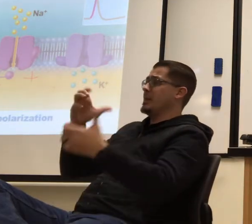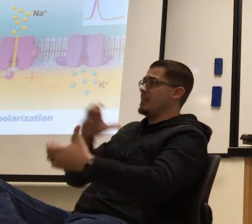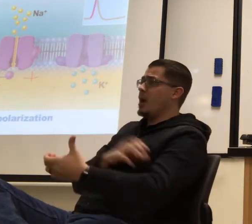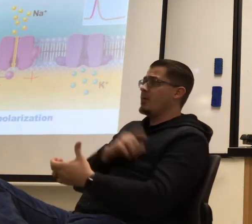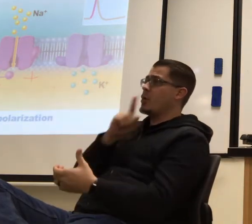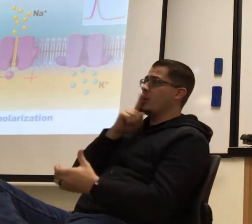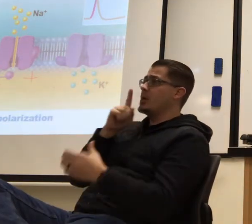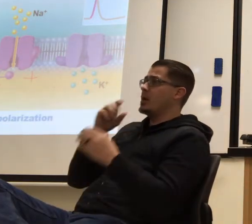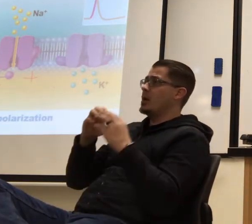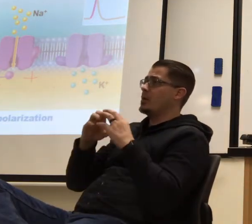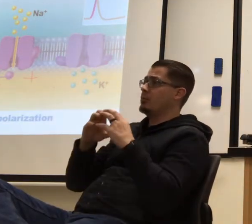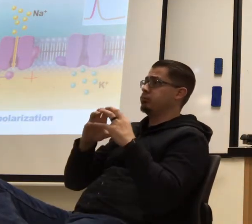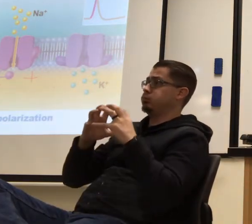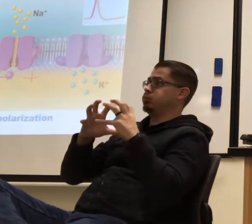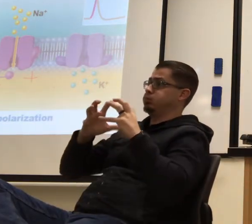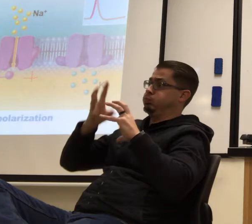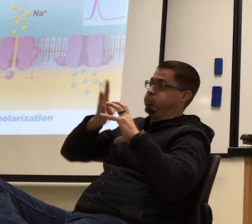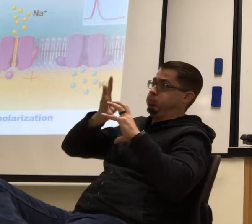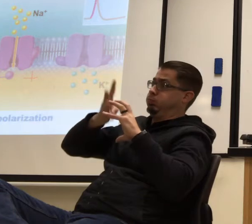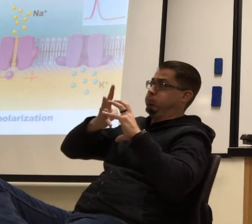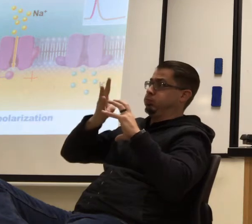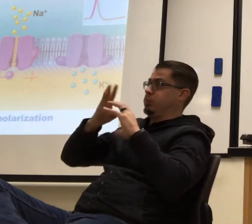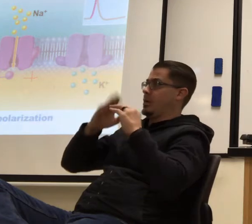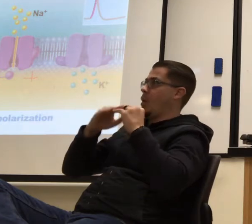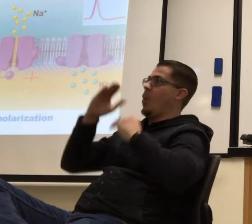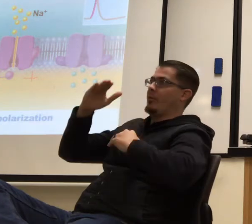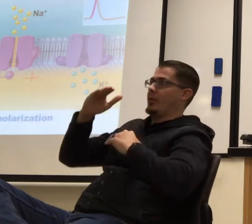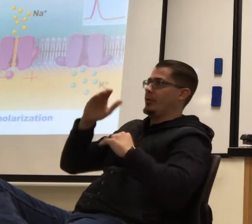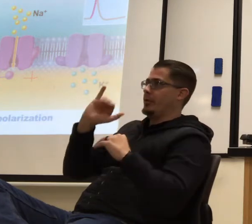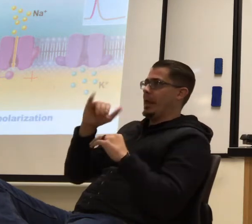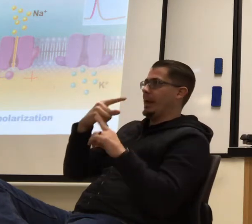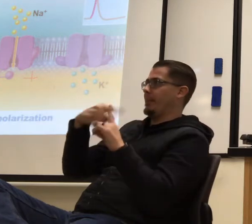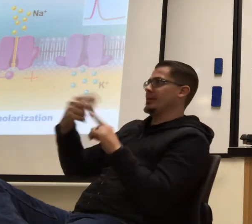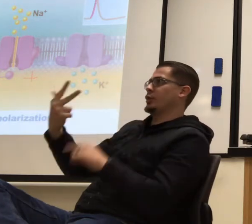actually overshoot equilibrium and go all the way to something like plus 30.